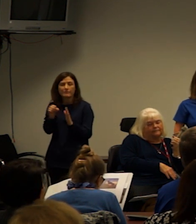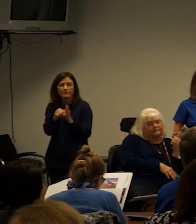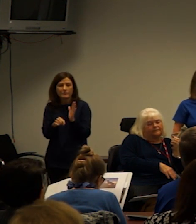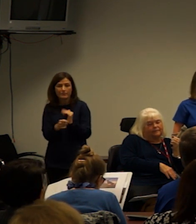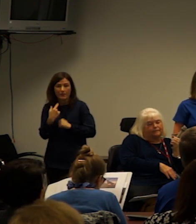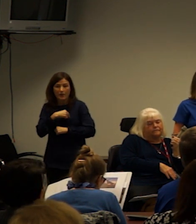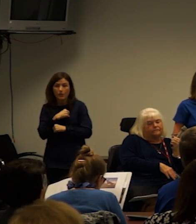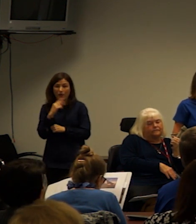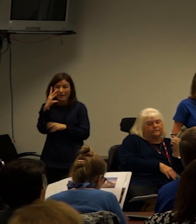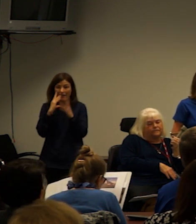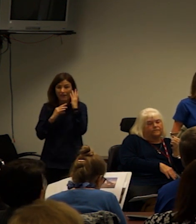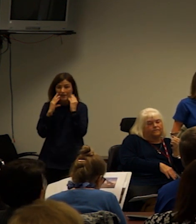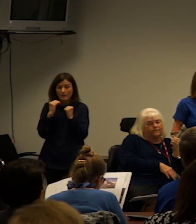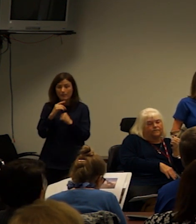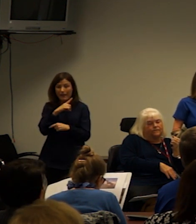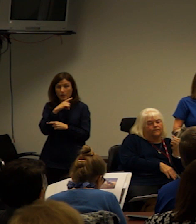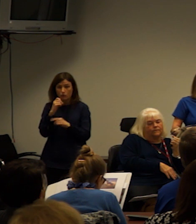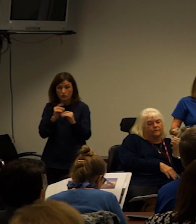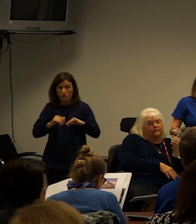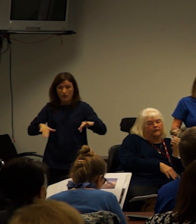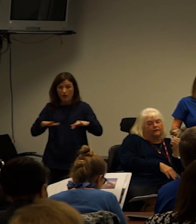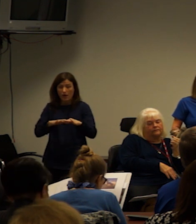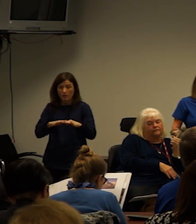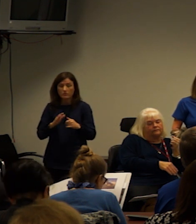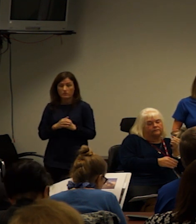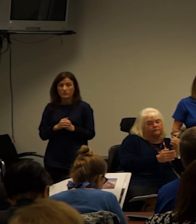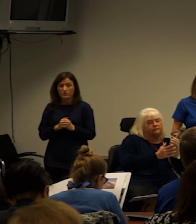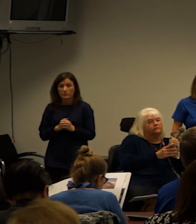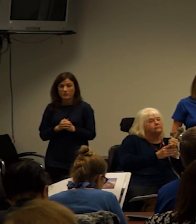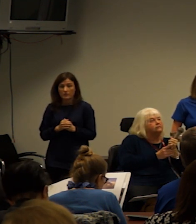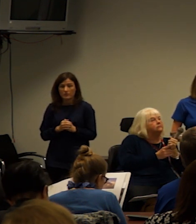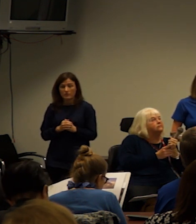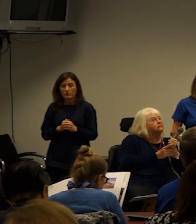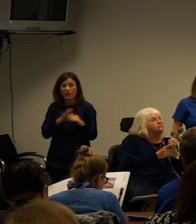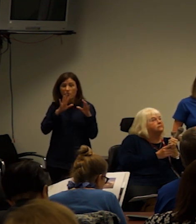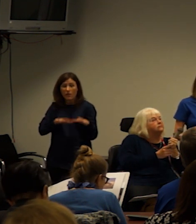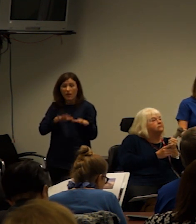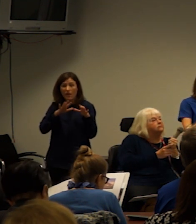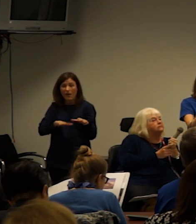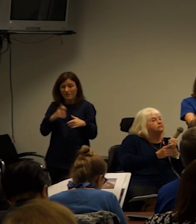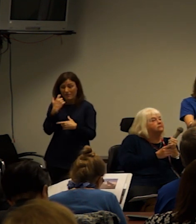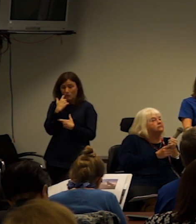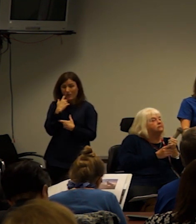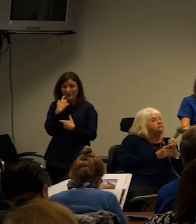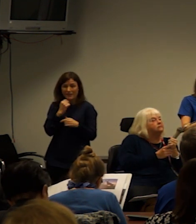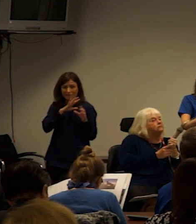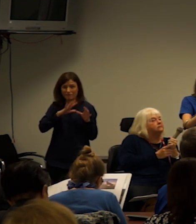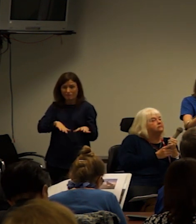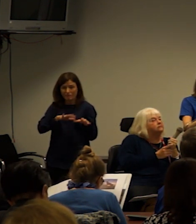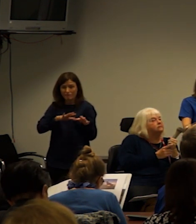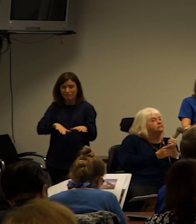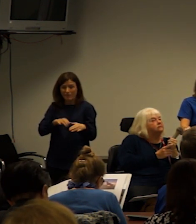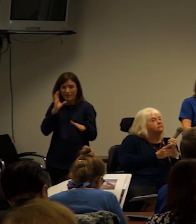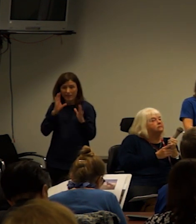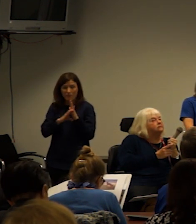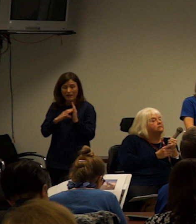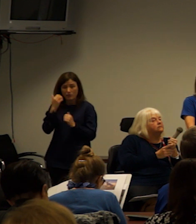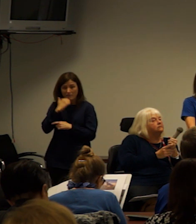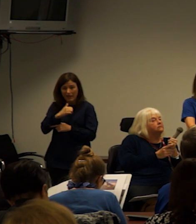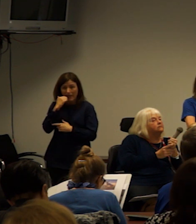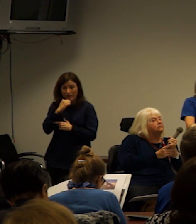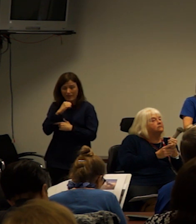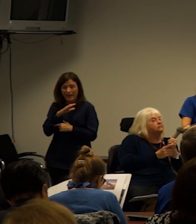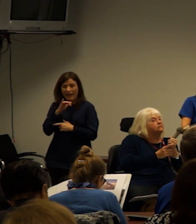we're experiencing drought, in fact, even after all the rain that we've received lately, on the pictures that we get every day, on the